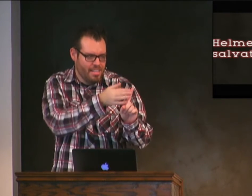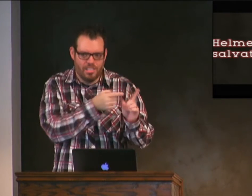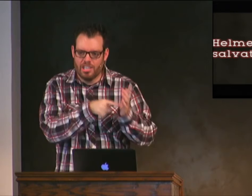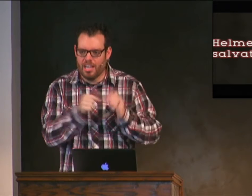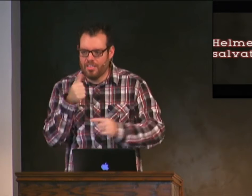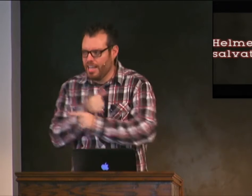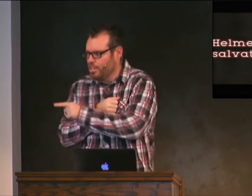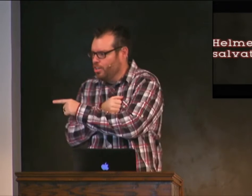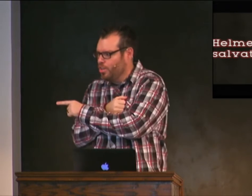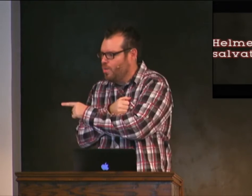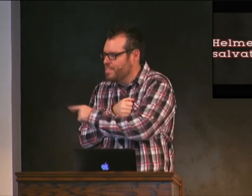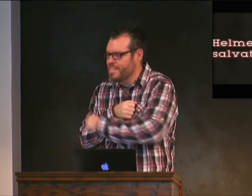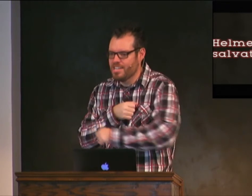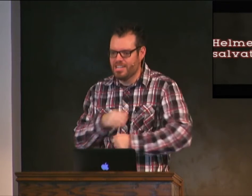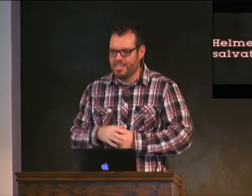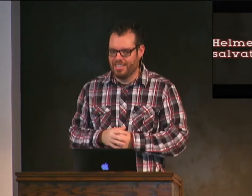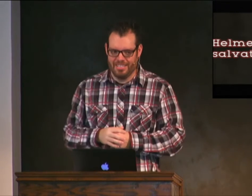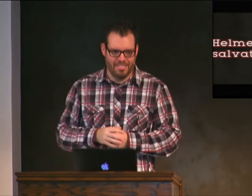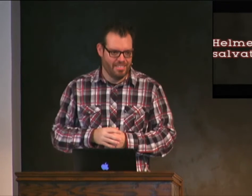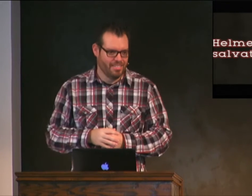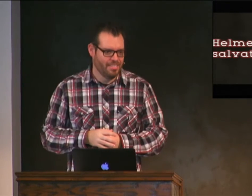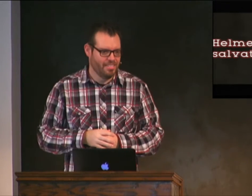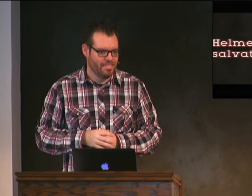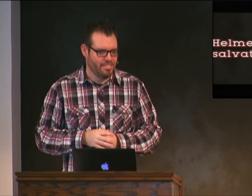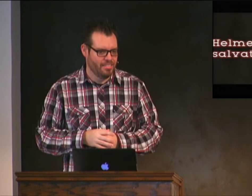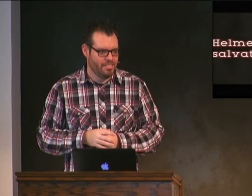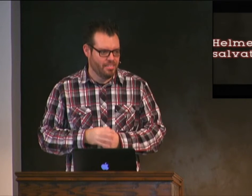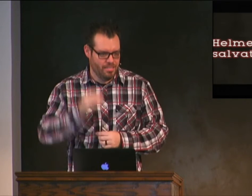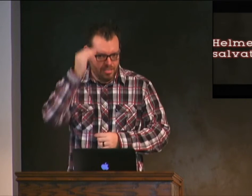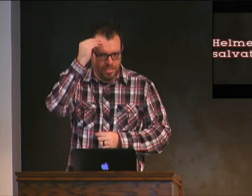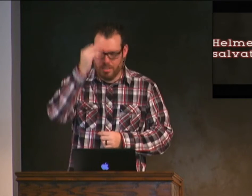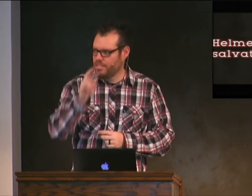Hey, check out that girl over there.